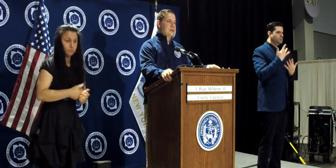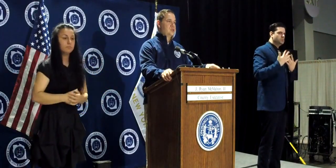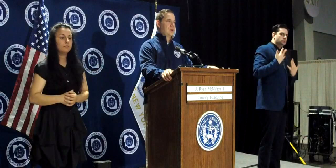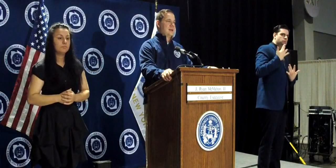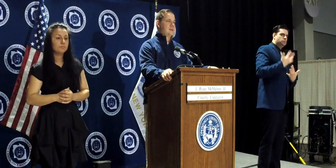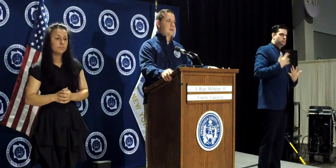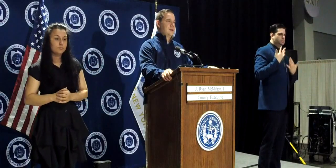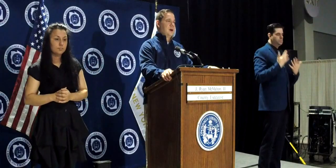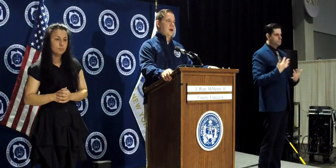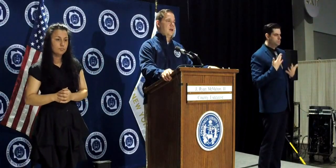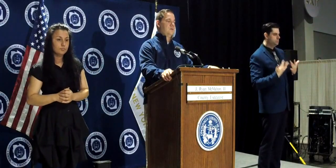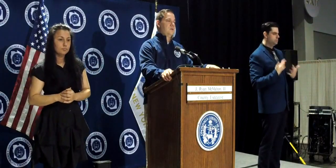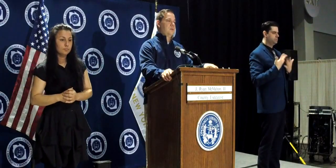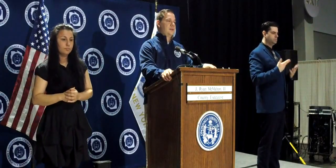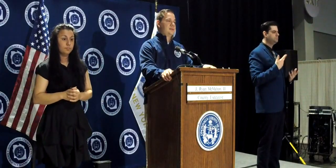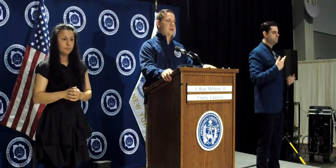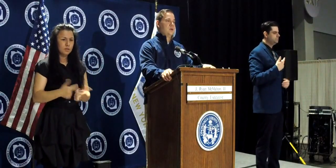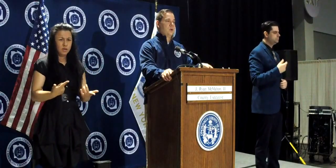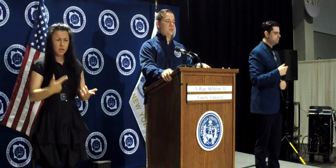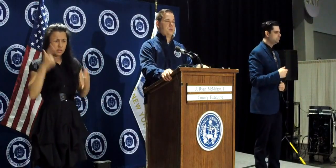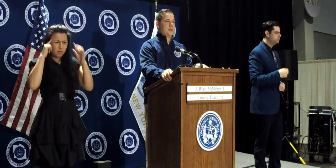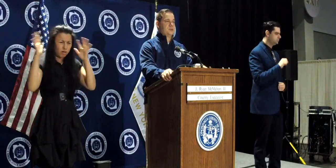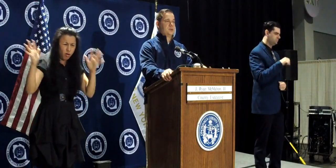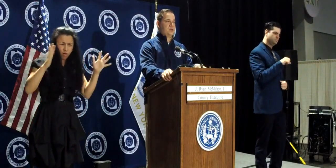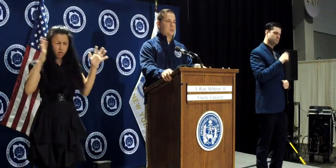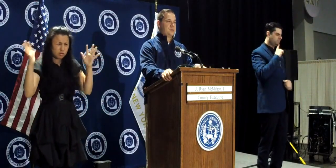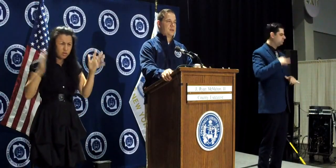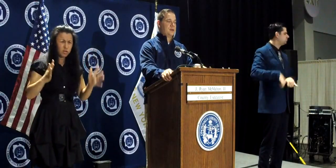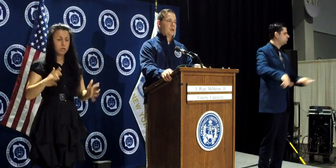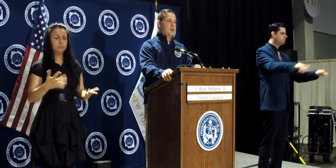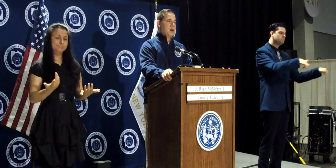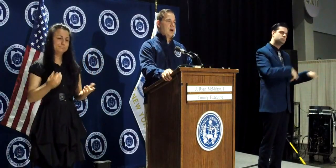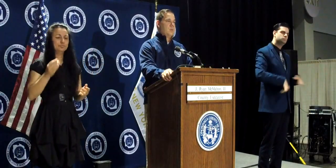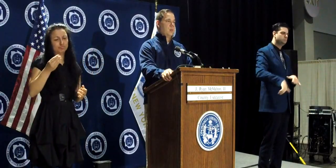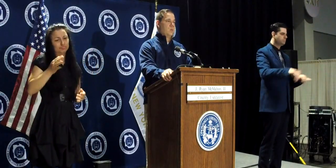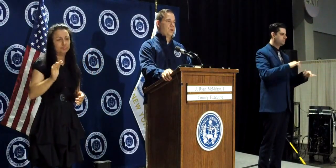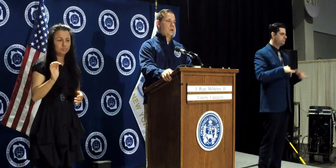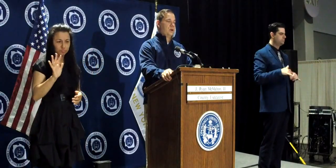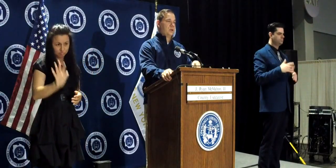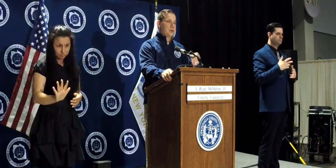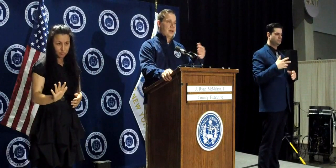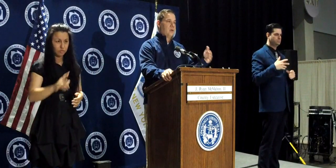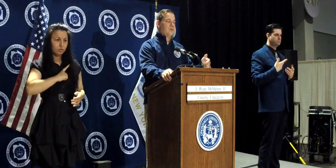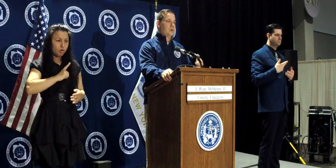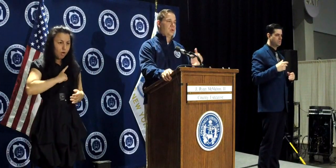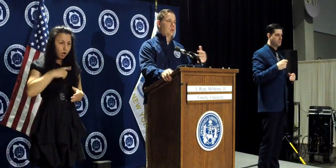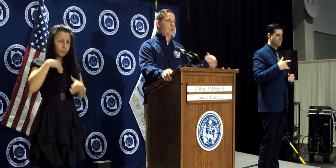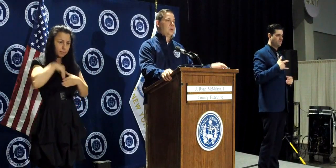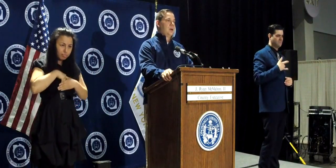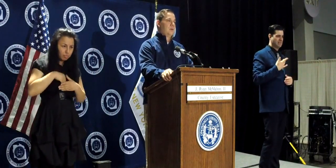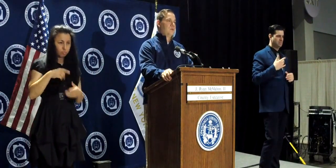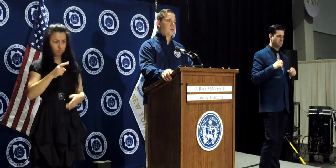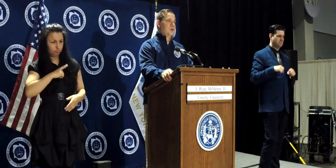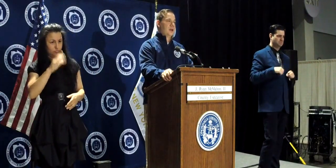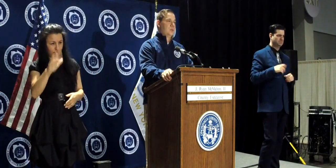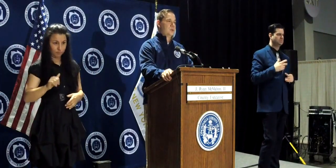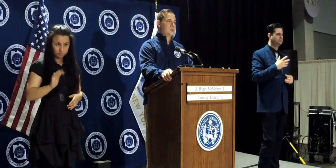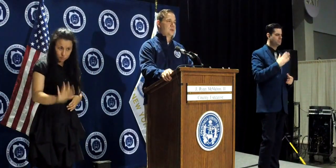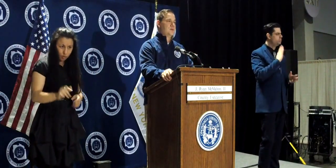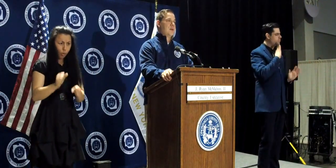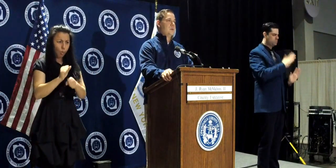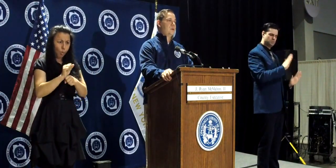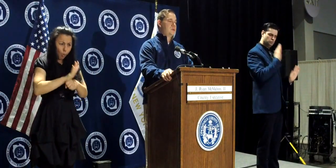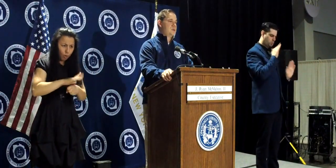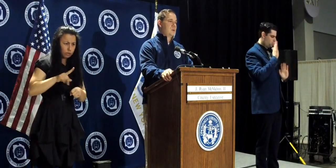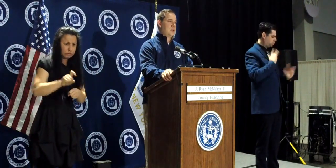feels that stress. If you've been sick or you potentially could be sick, we're here looking out for you and for your neighbors